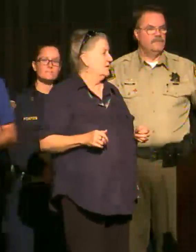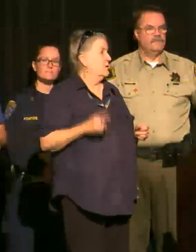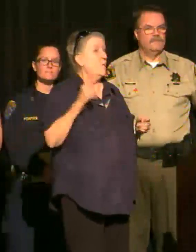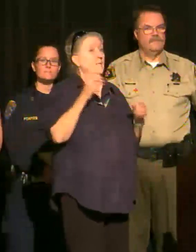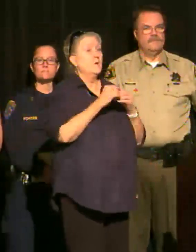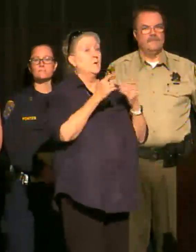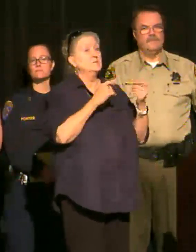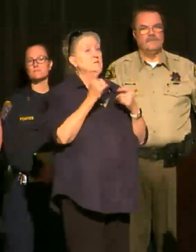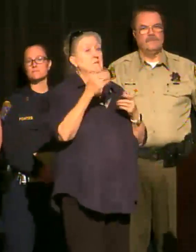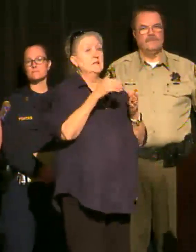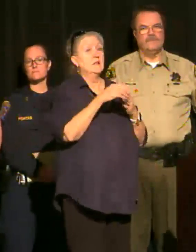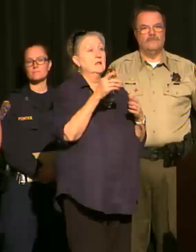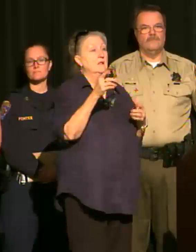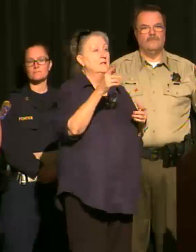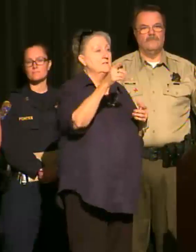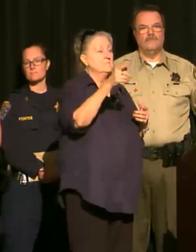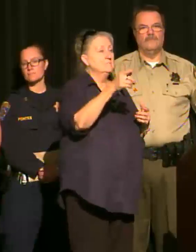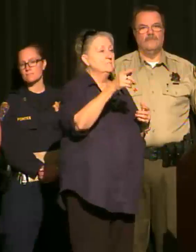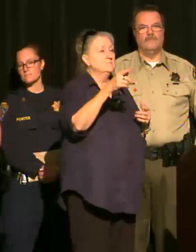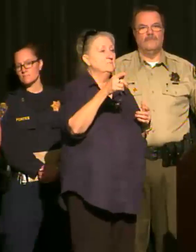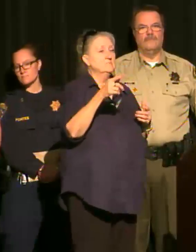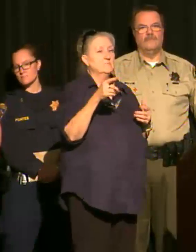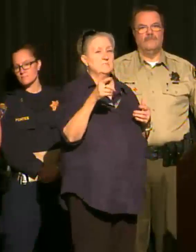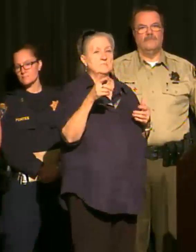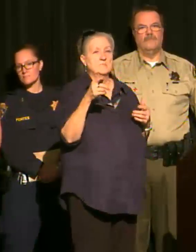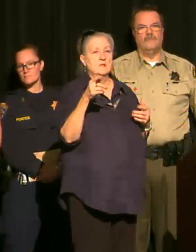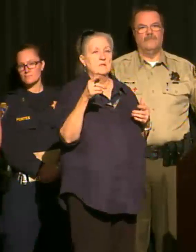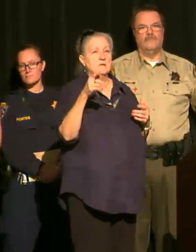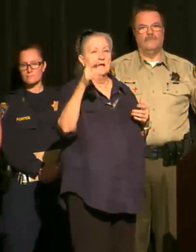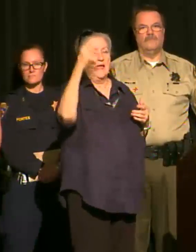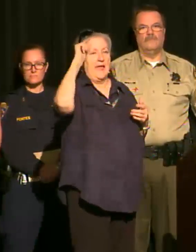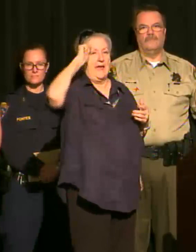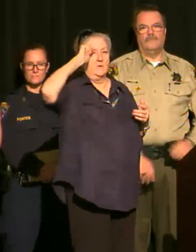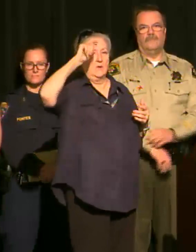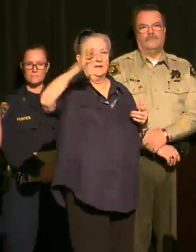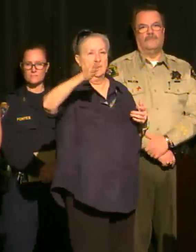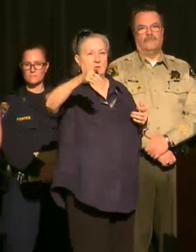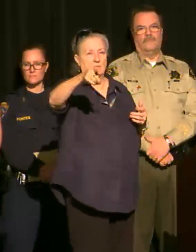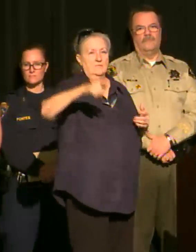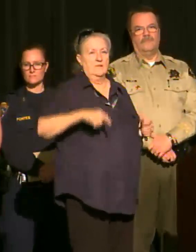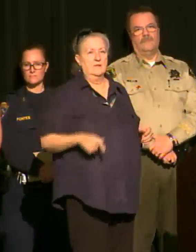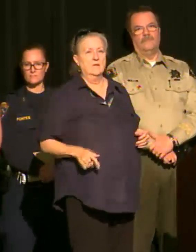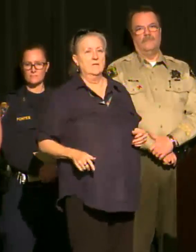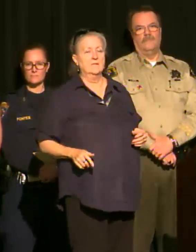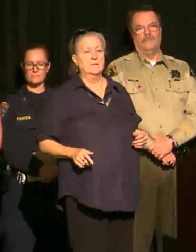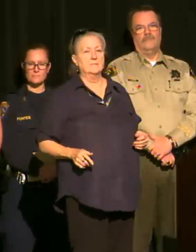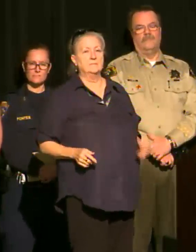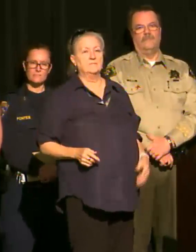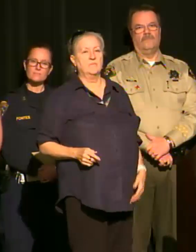One more question in the middle. Young lady with the hat right on the aisle there. Thank you.